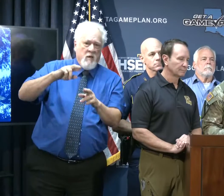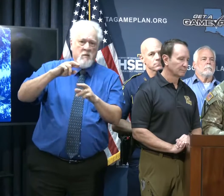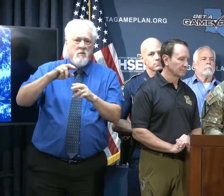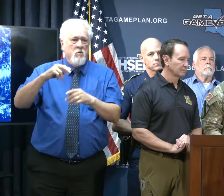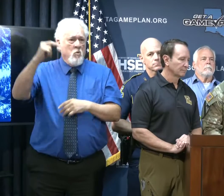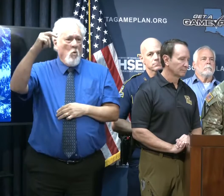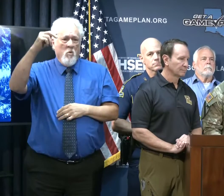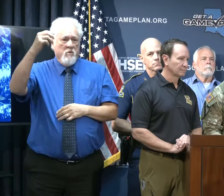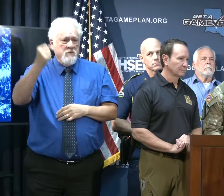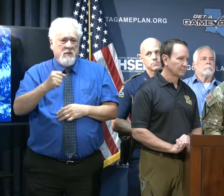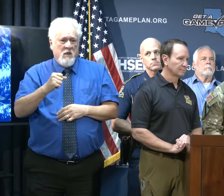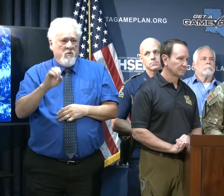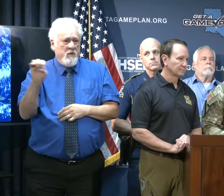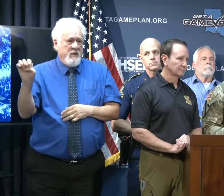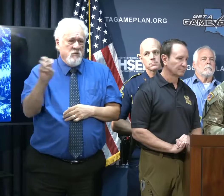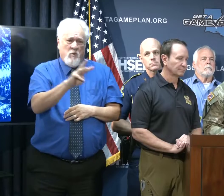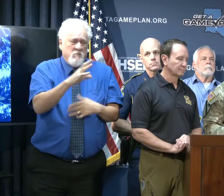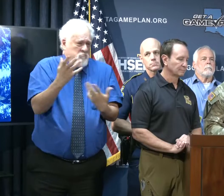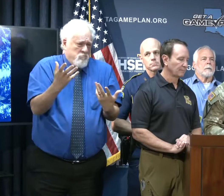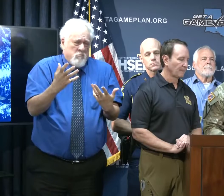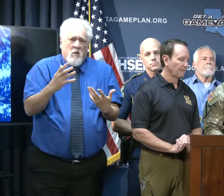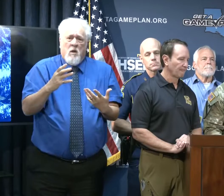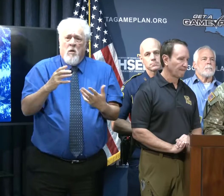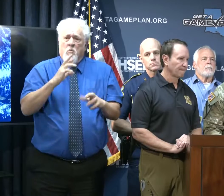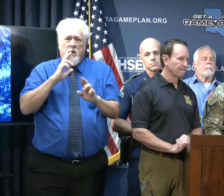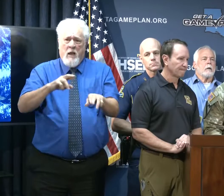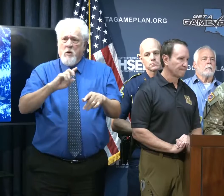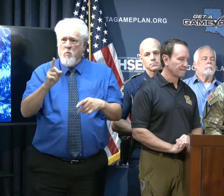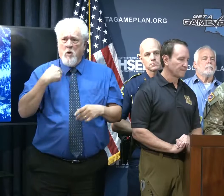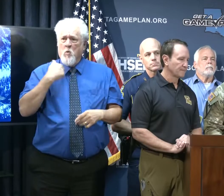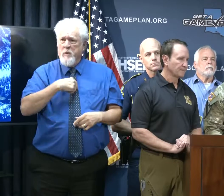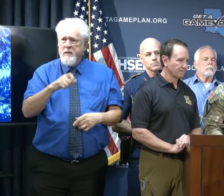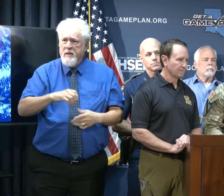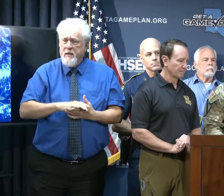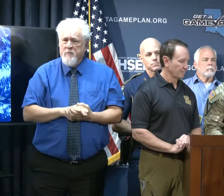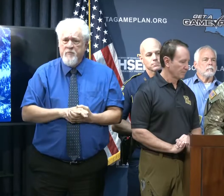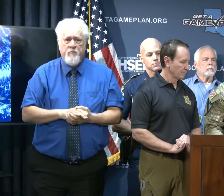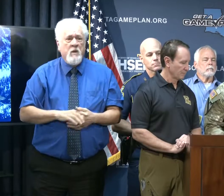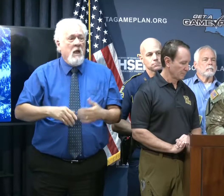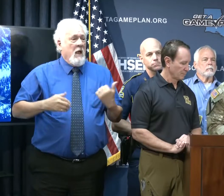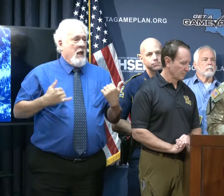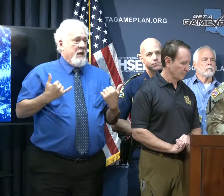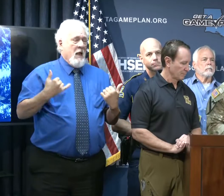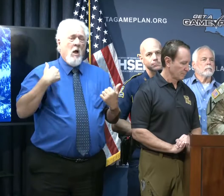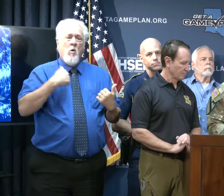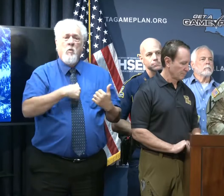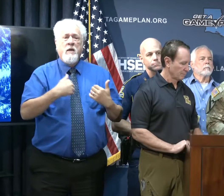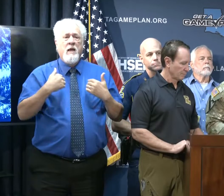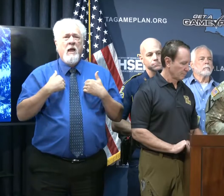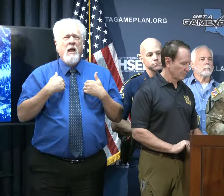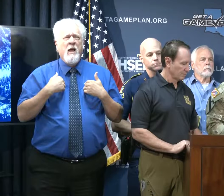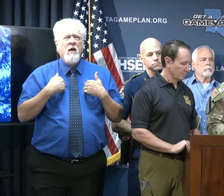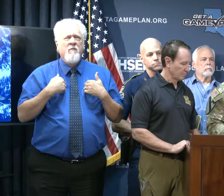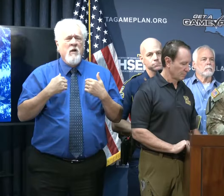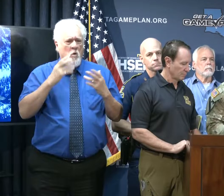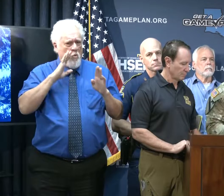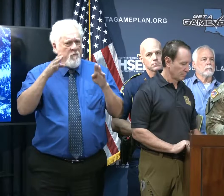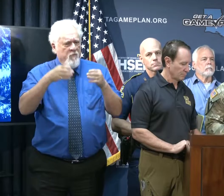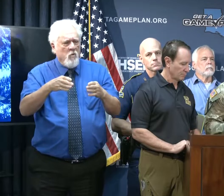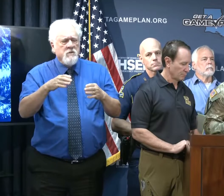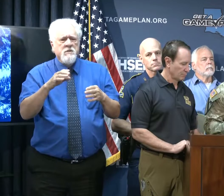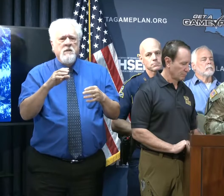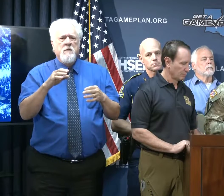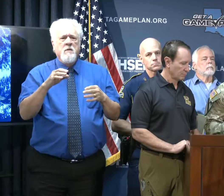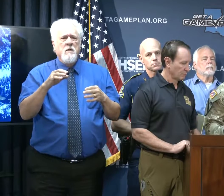east, or west, and react to where we need those service members. Right now, we have we're focusing